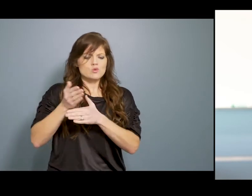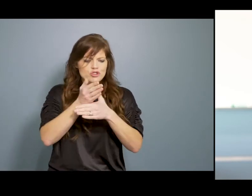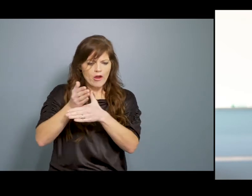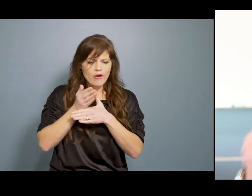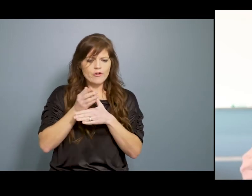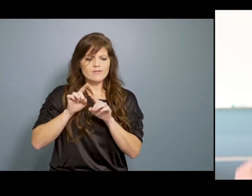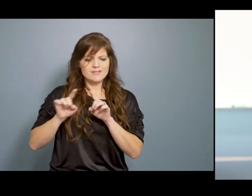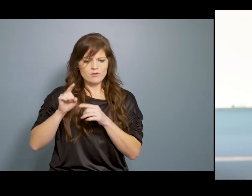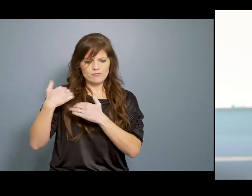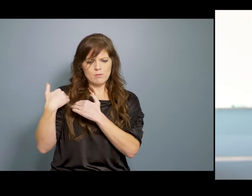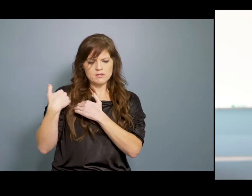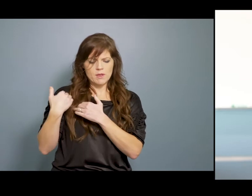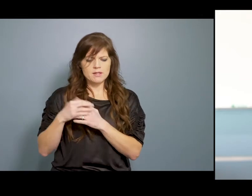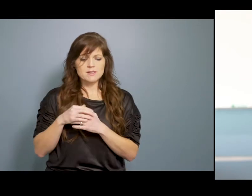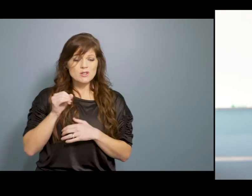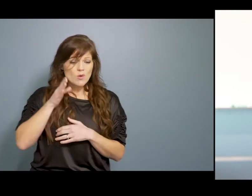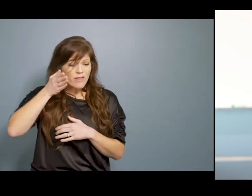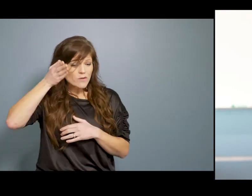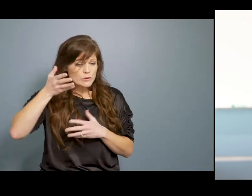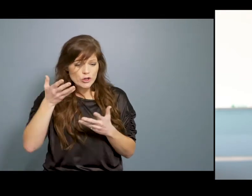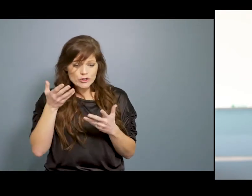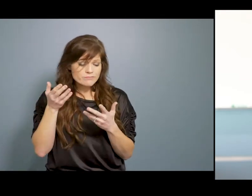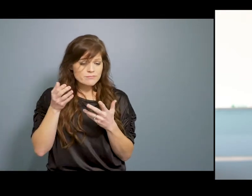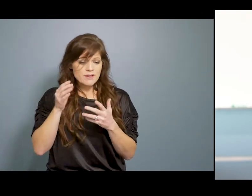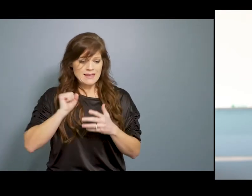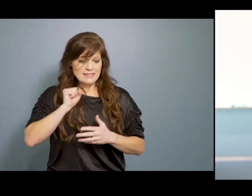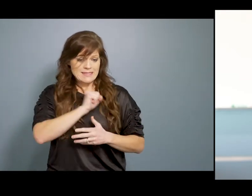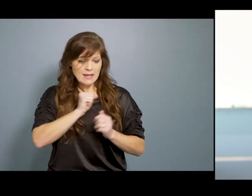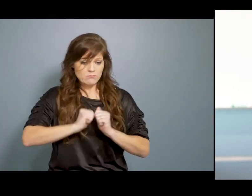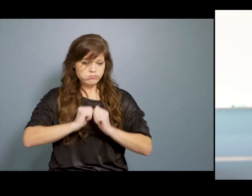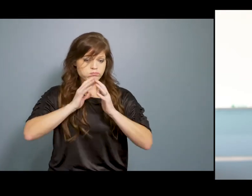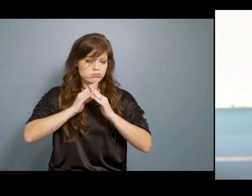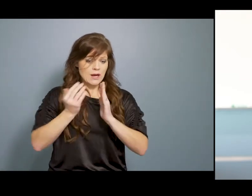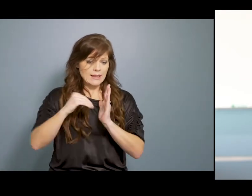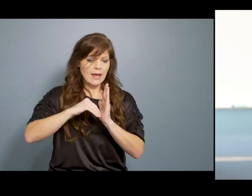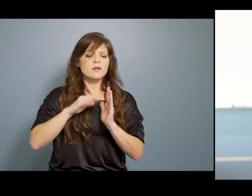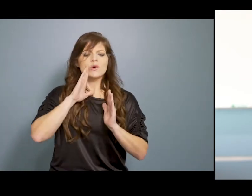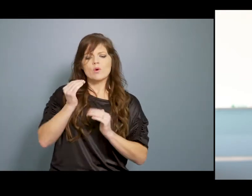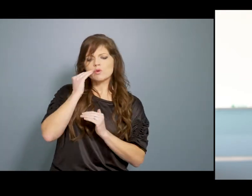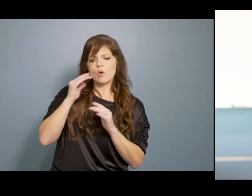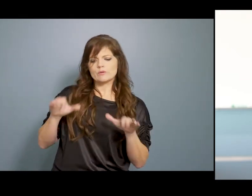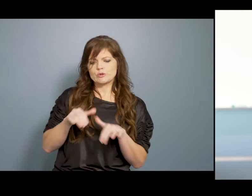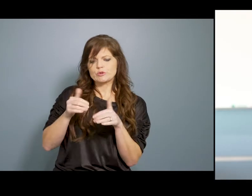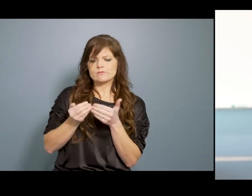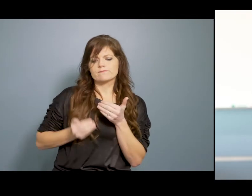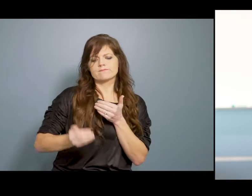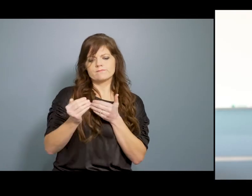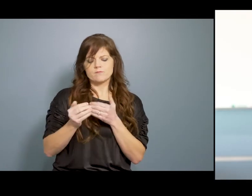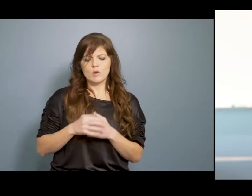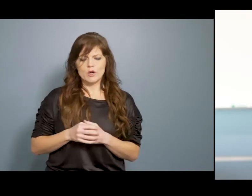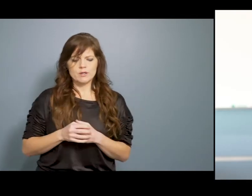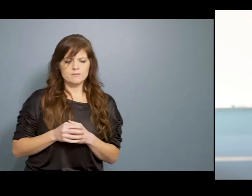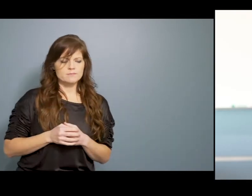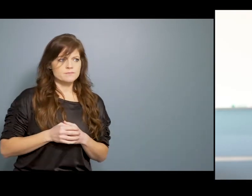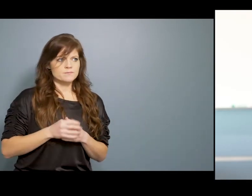writing, in any future staff senates coming down the road, we'll have that direction moving forward. We